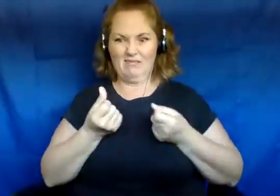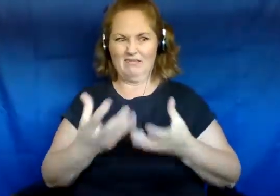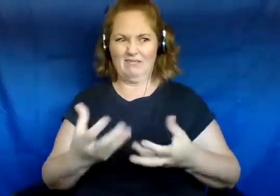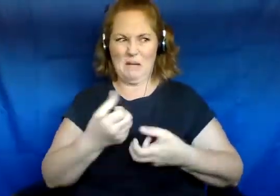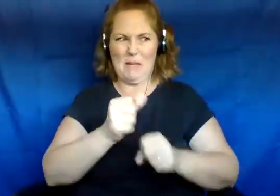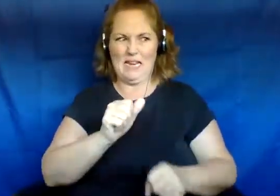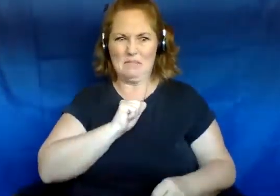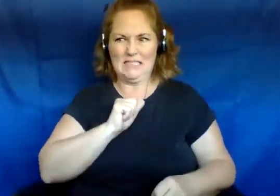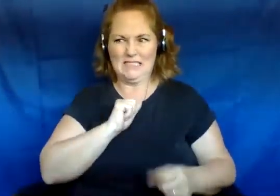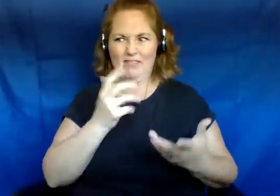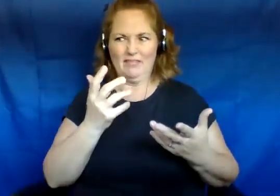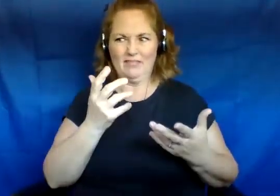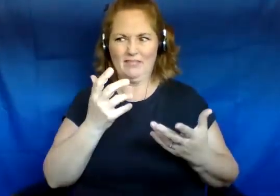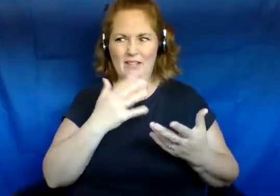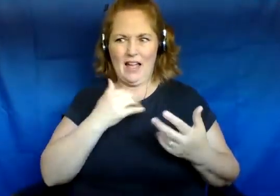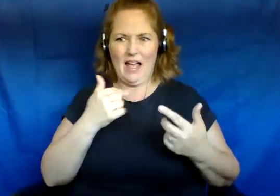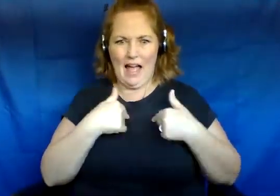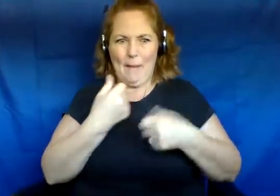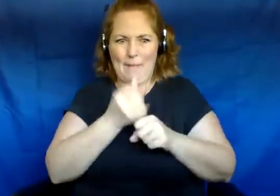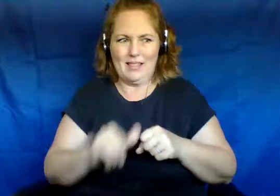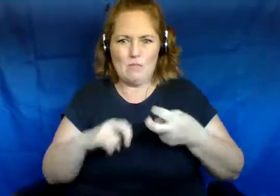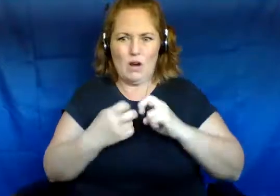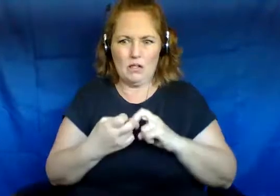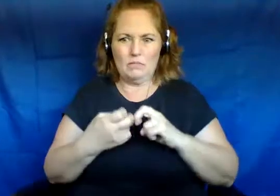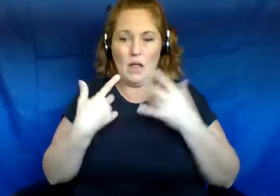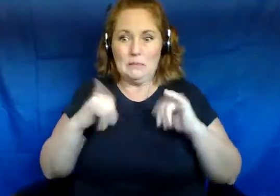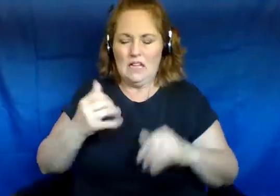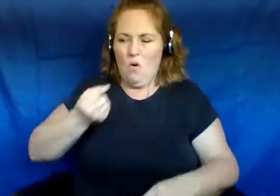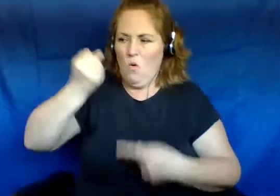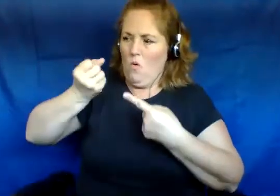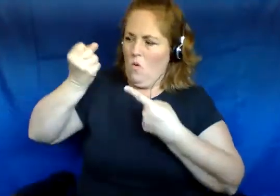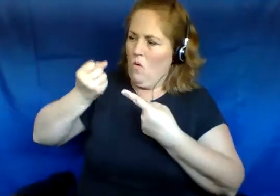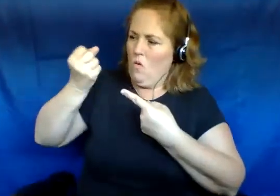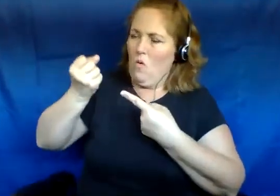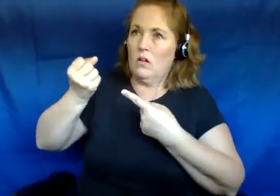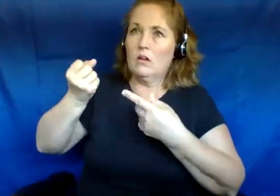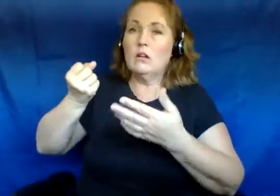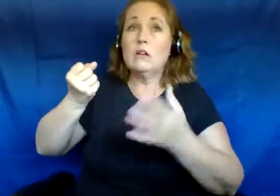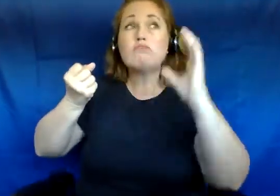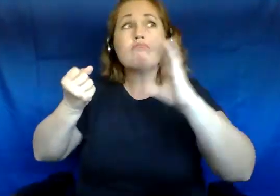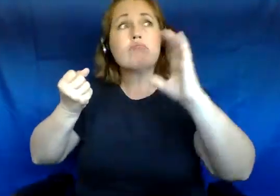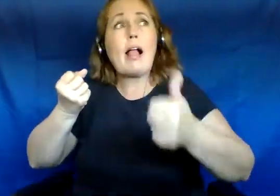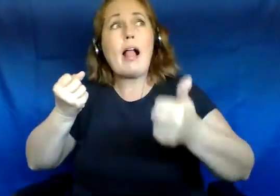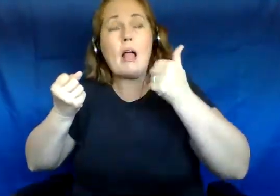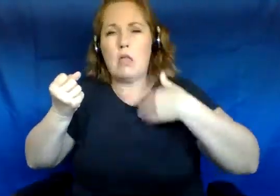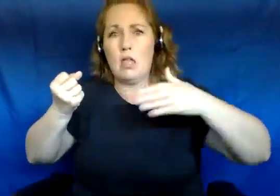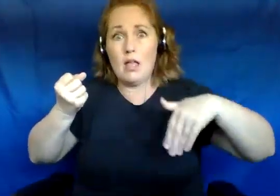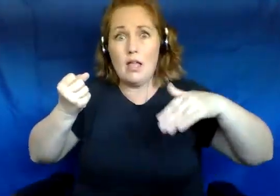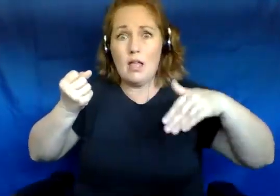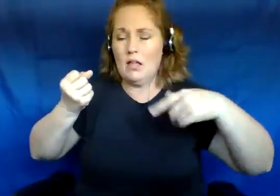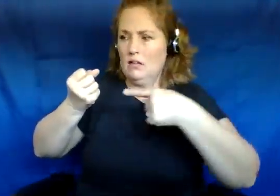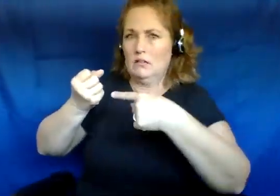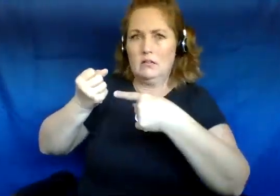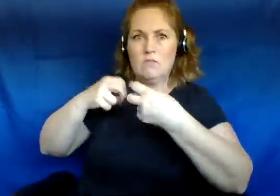it is, if you're still hanging on to it and you haven't sought out any help for it, then the problems of